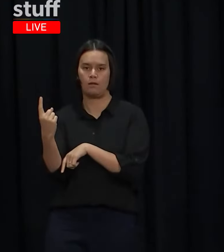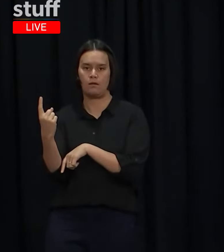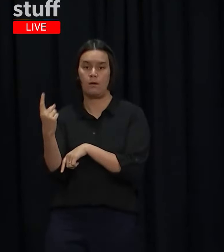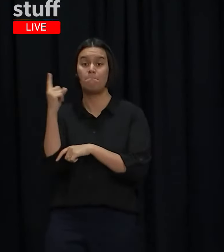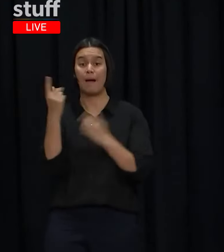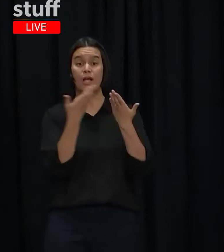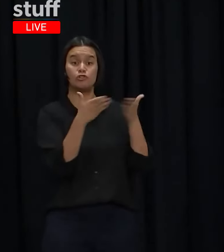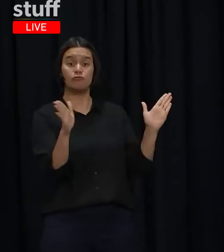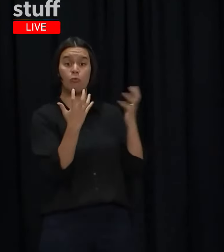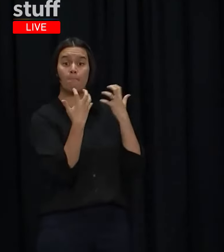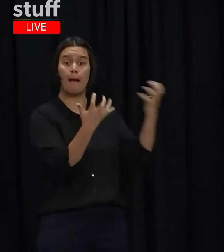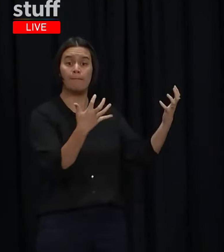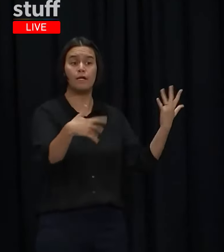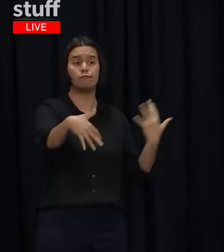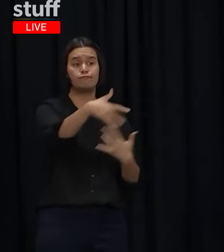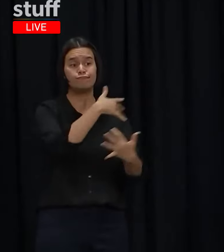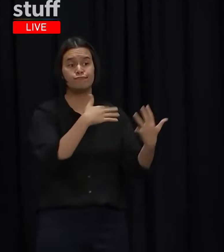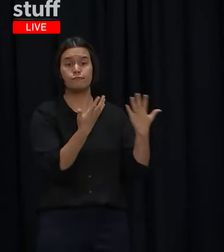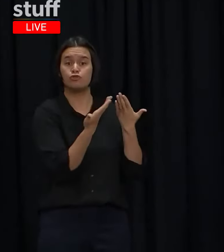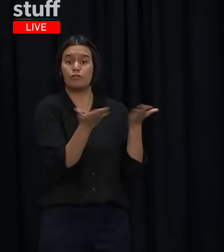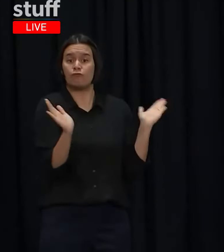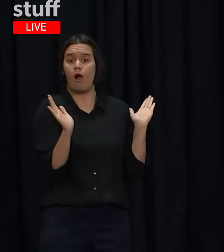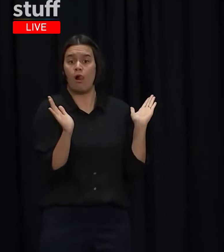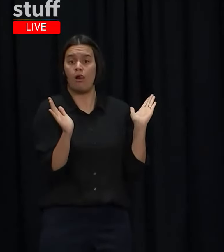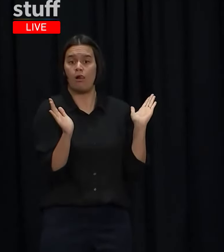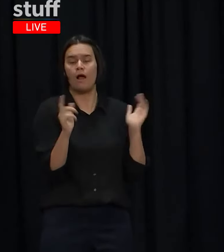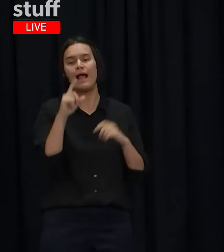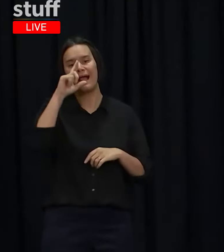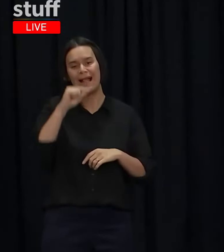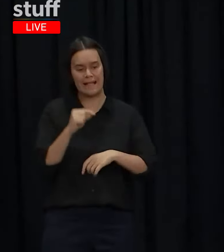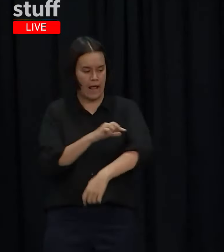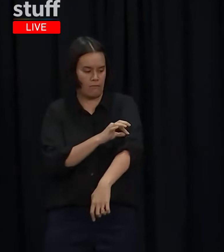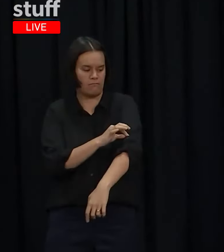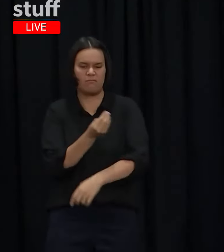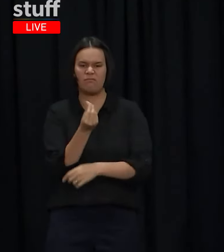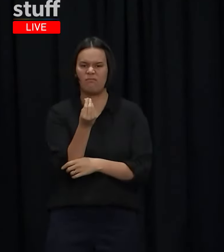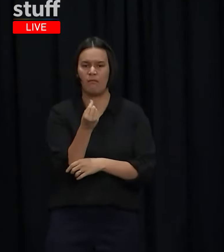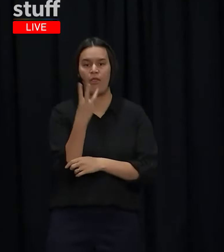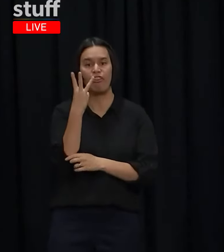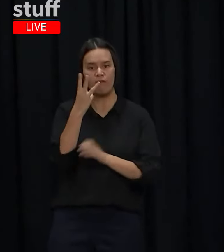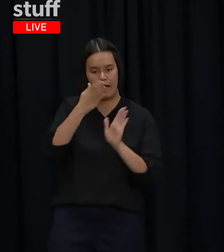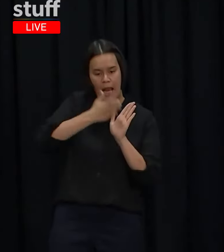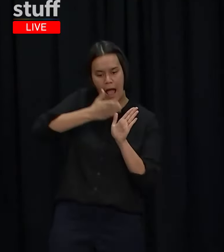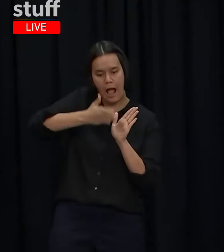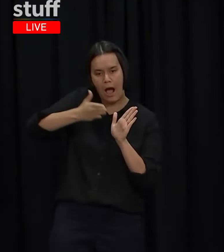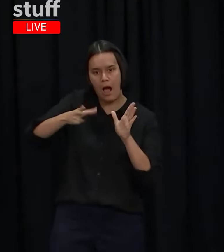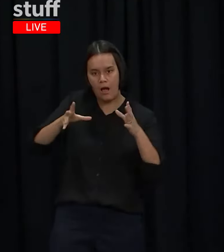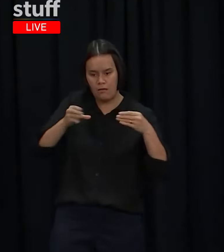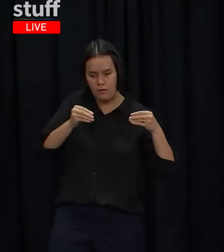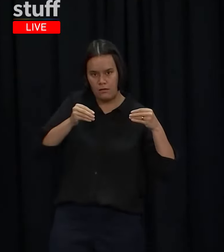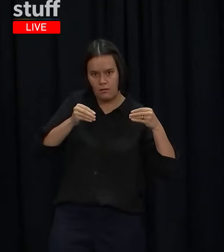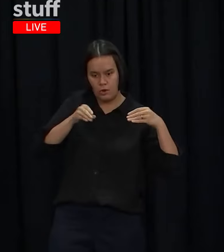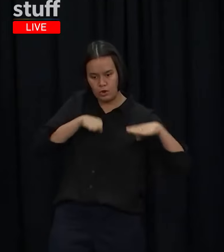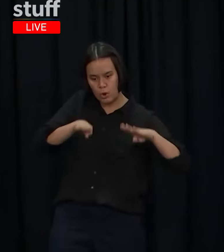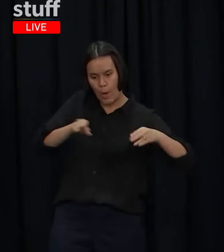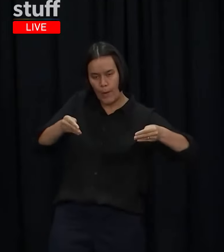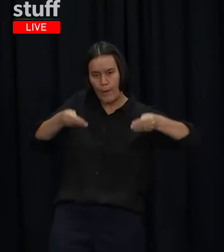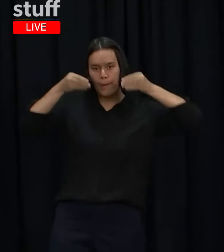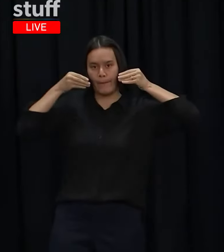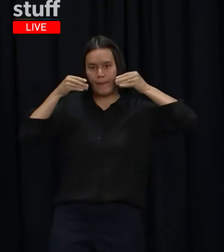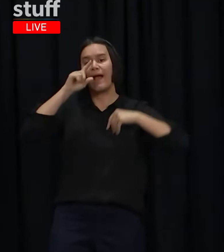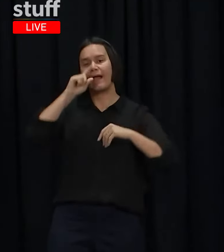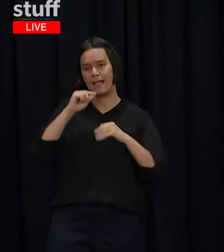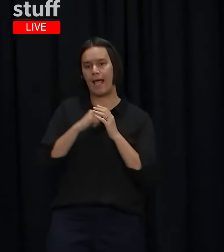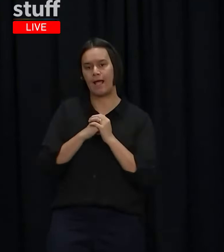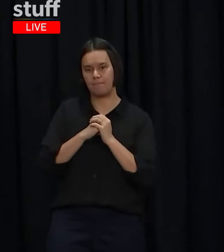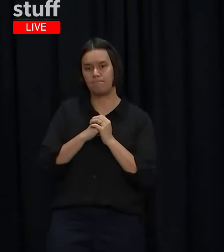public will be around the use of a reusable mask that is a 3-layer, and most of those are material, but that is important. And in some, that layer